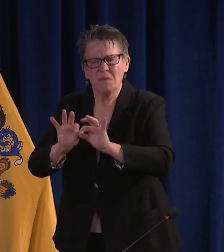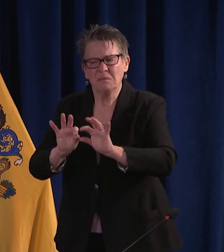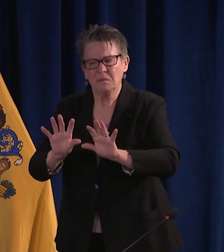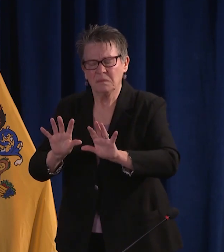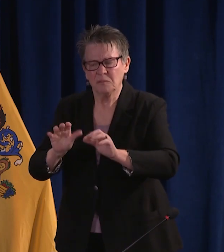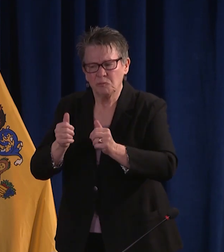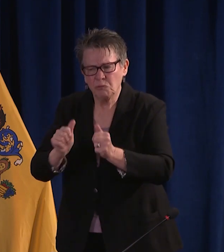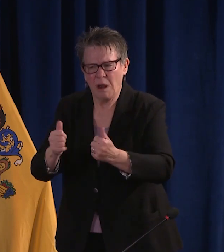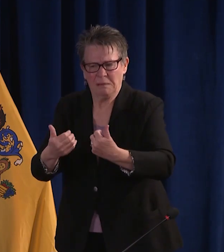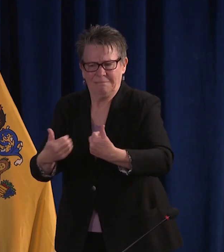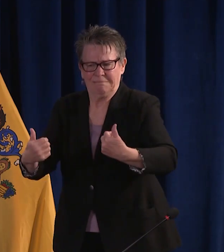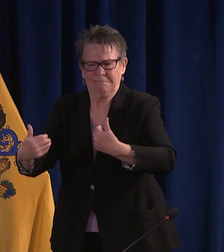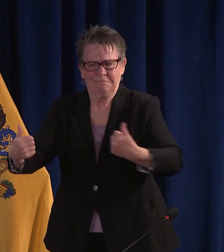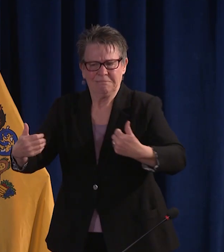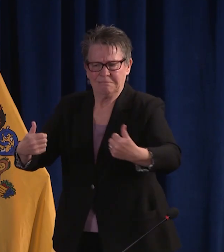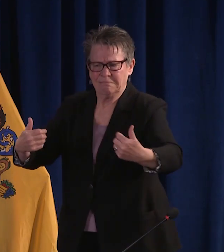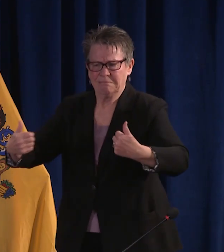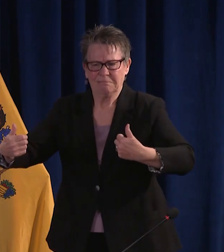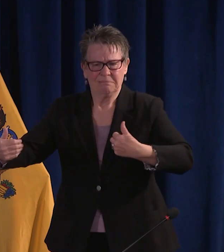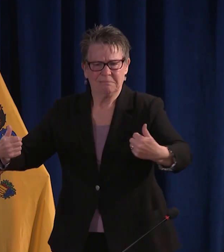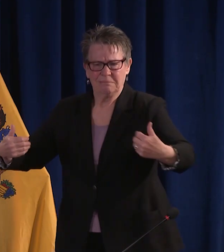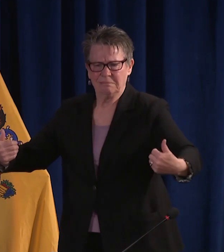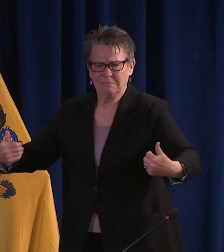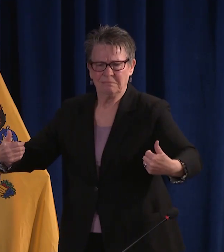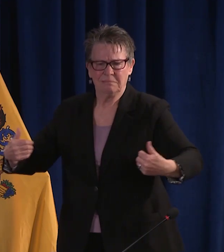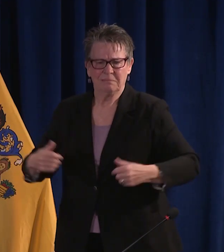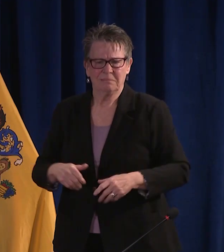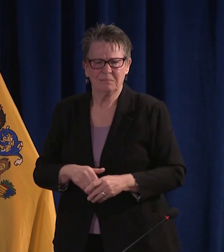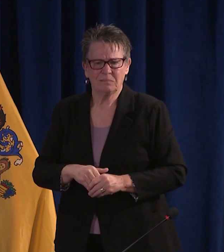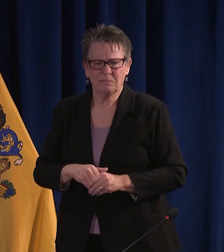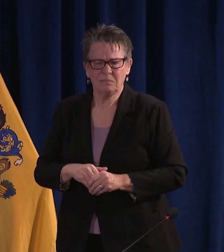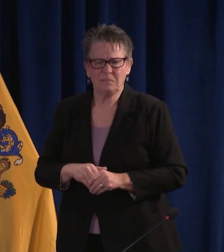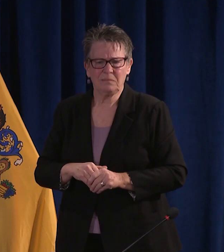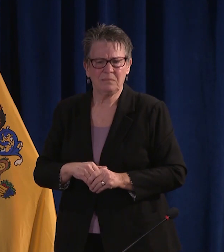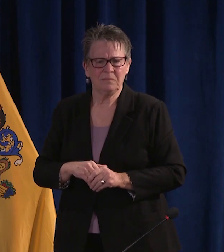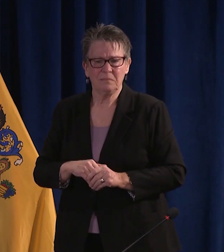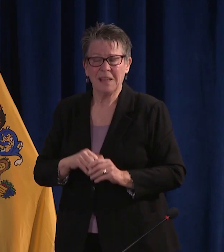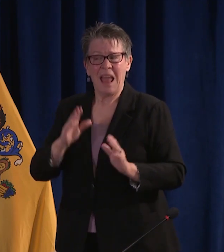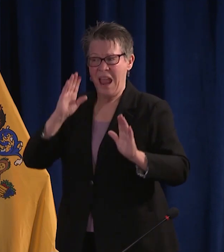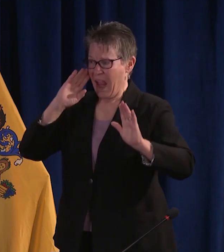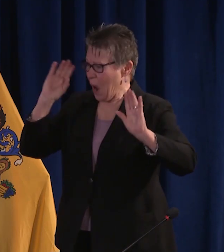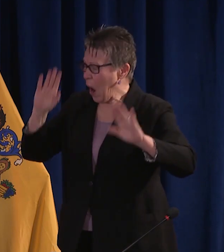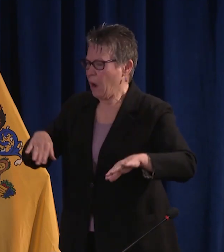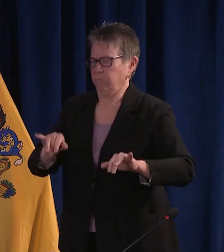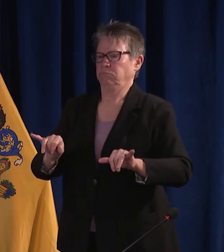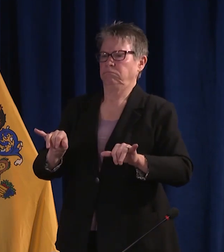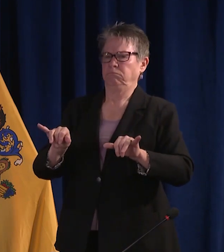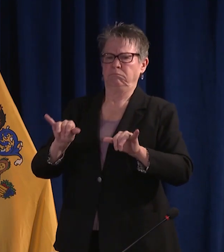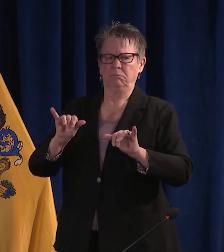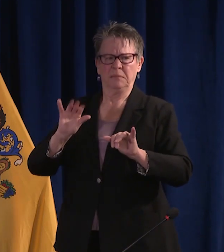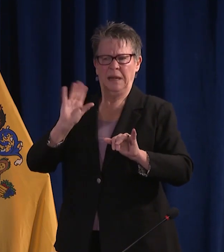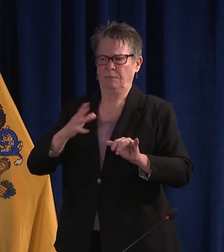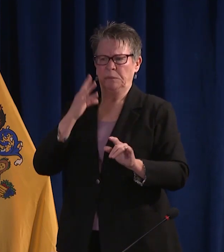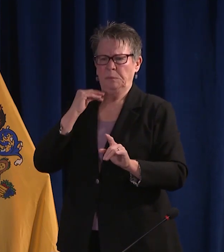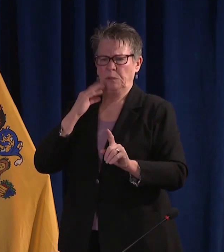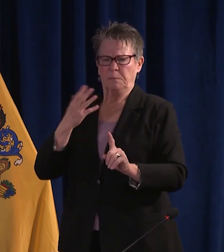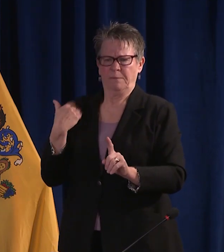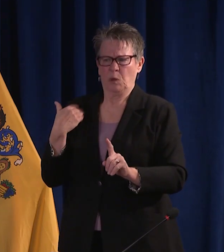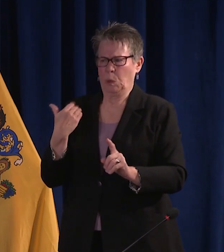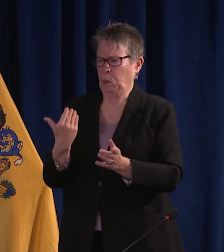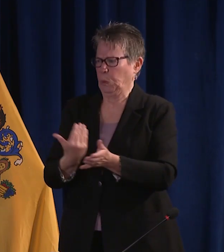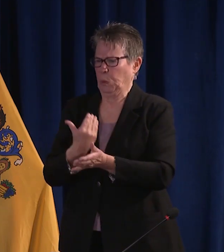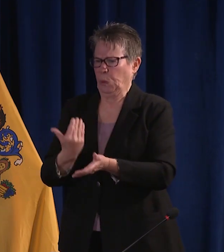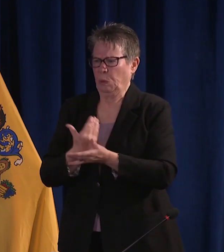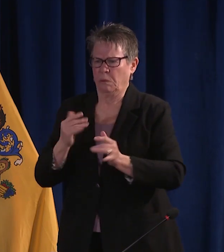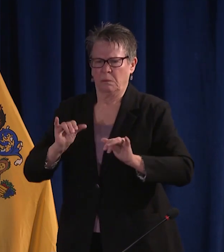in our lifetime, and we want to make sure that we have belt and suspenders, if you will. I also want to